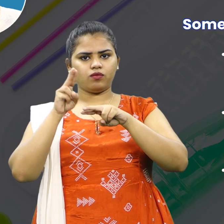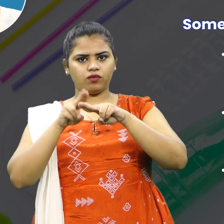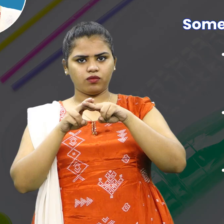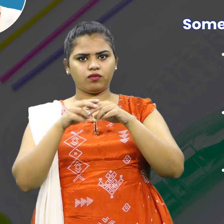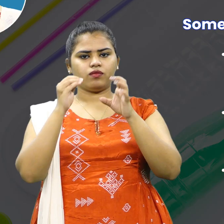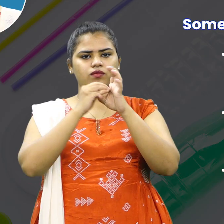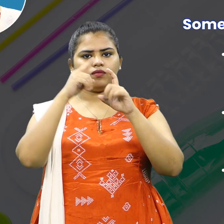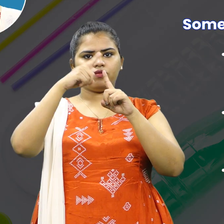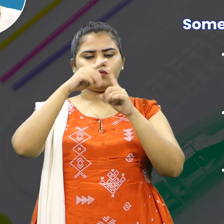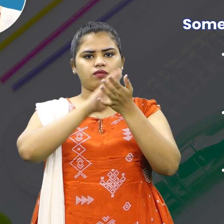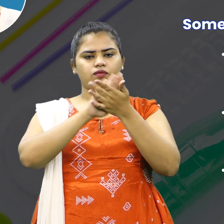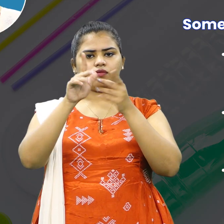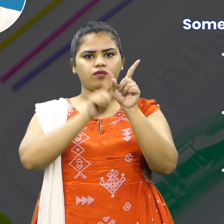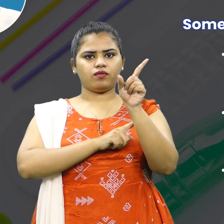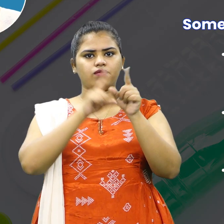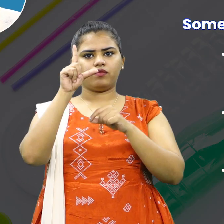ethylene glycol